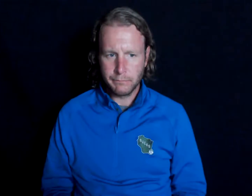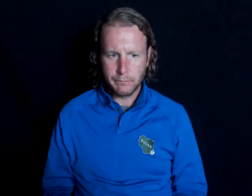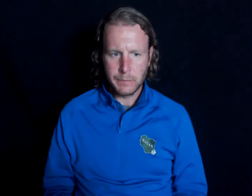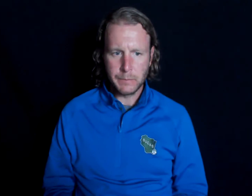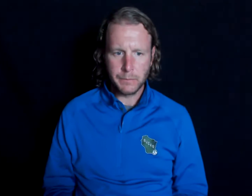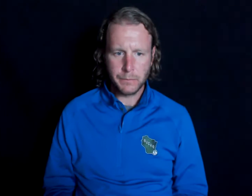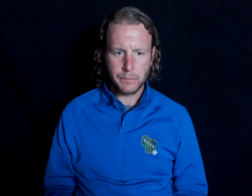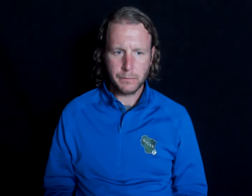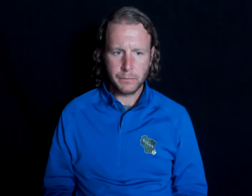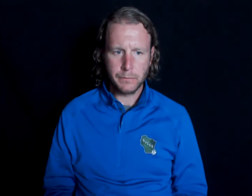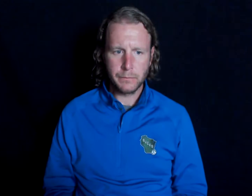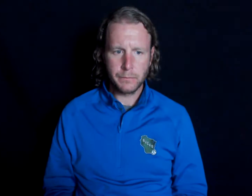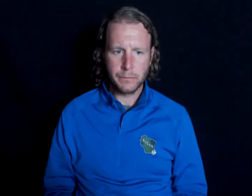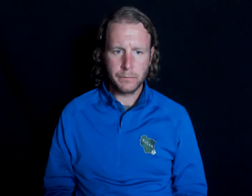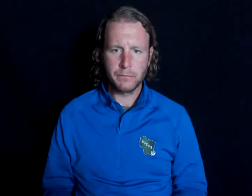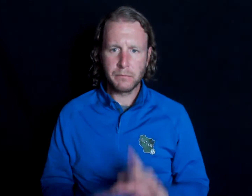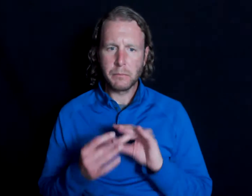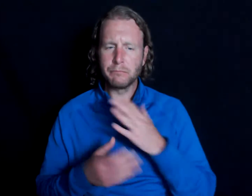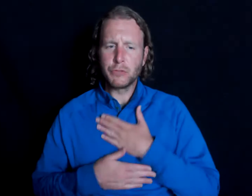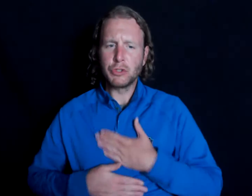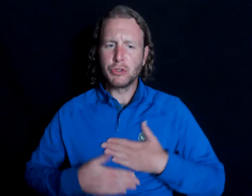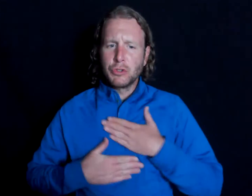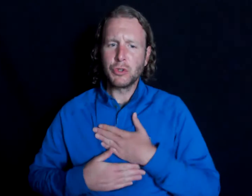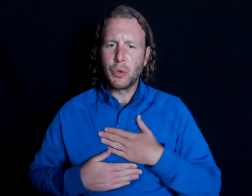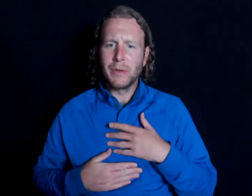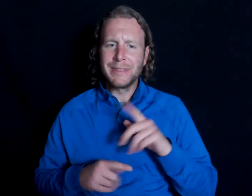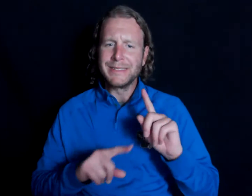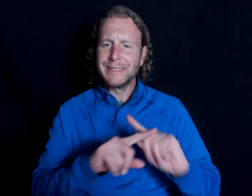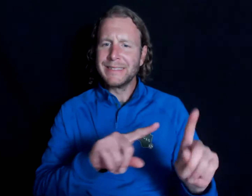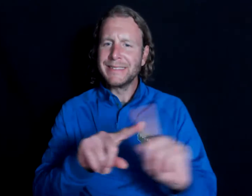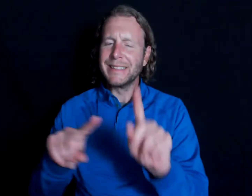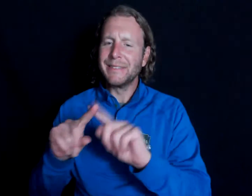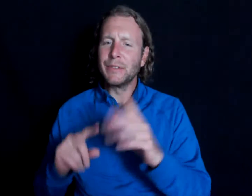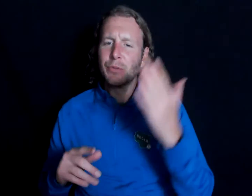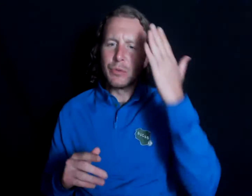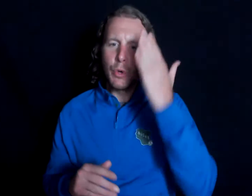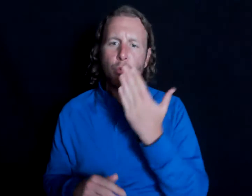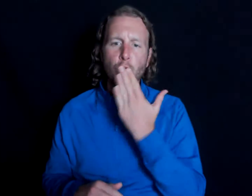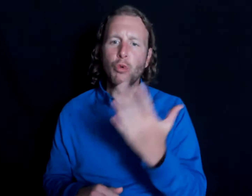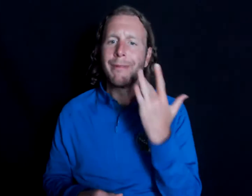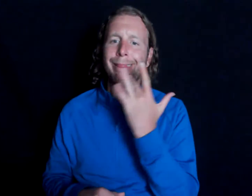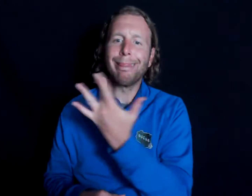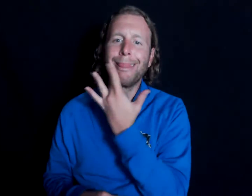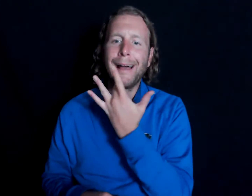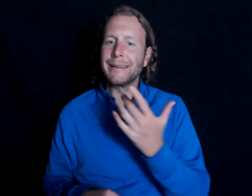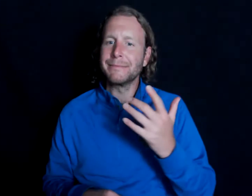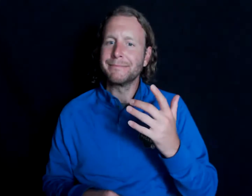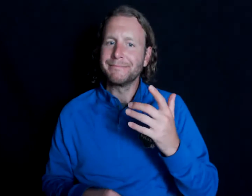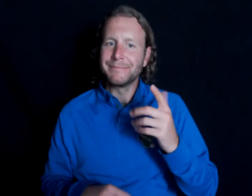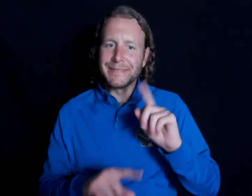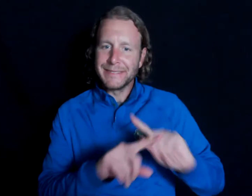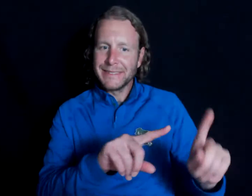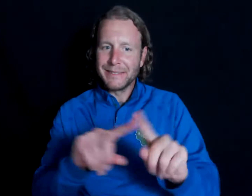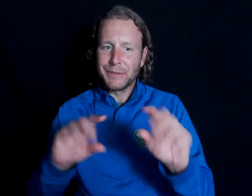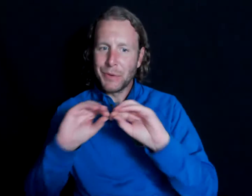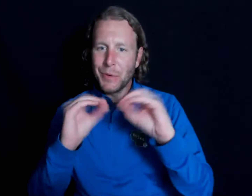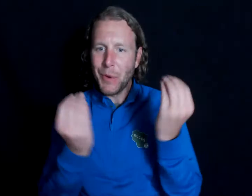I always enjoyed the different lucky charms that the respective franchises used to bring. Oh, yeah. You know, Rabbit's